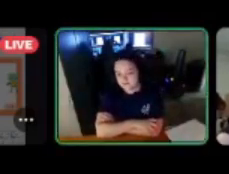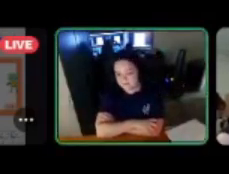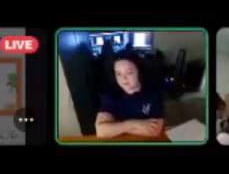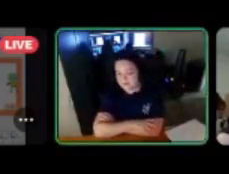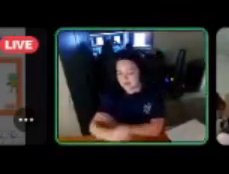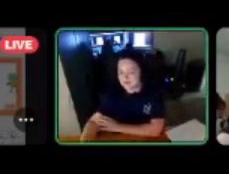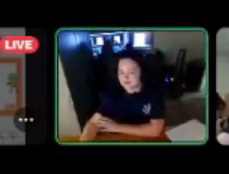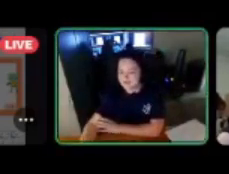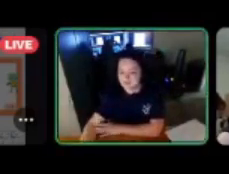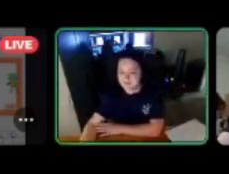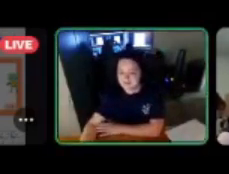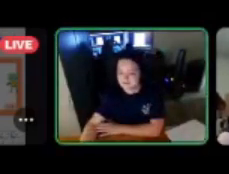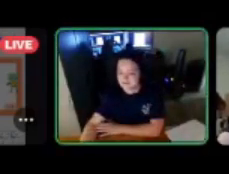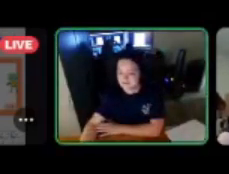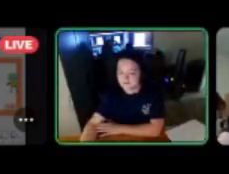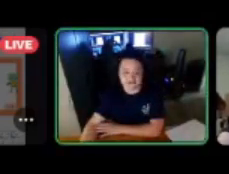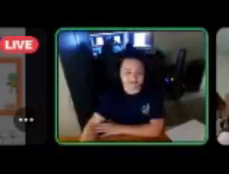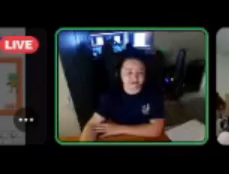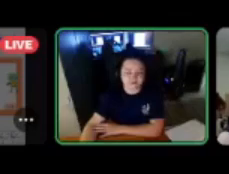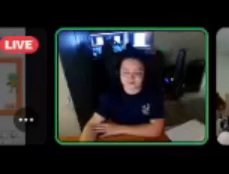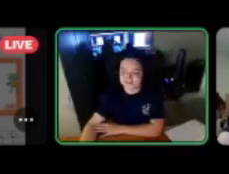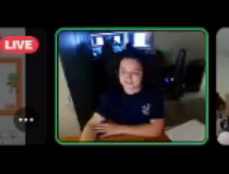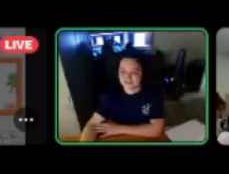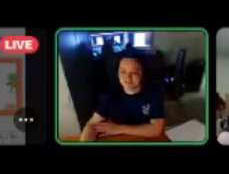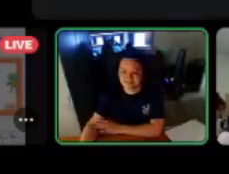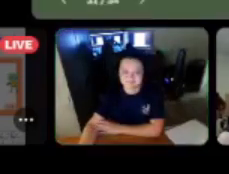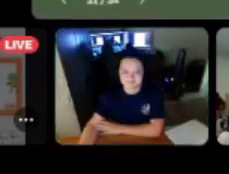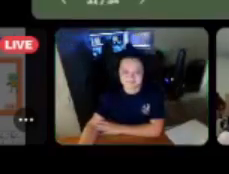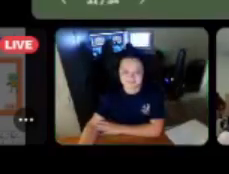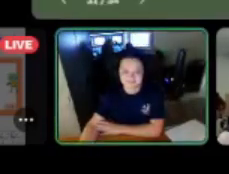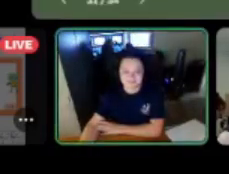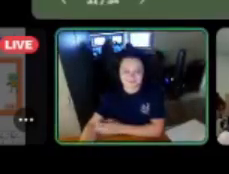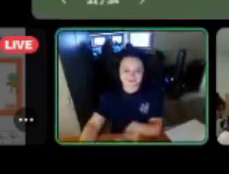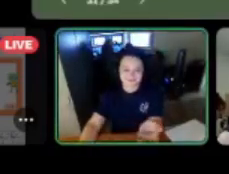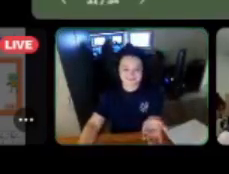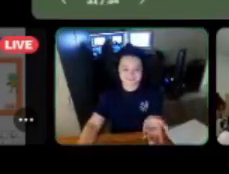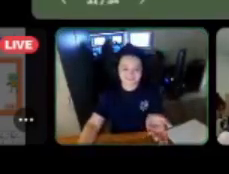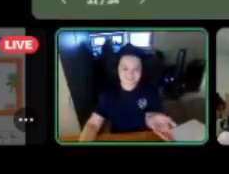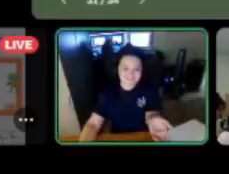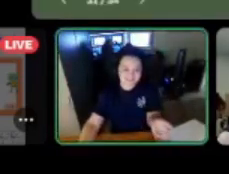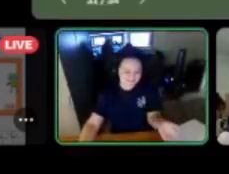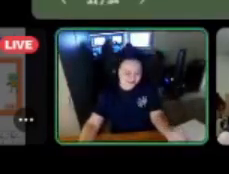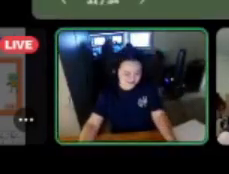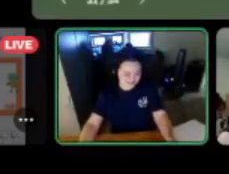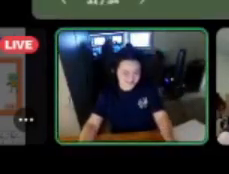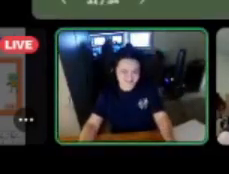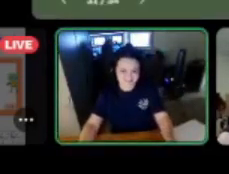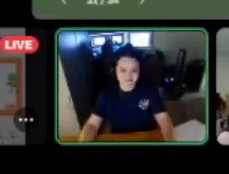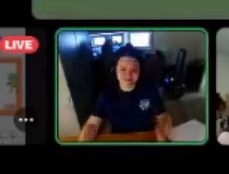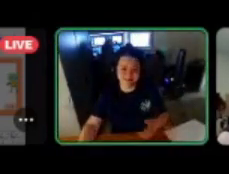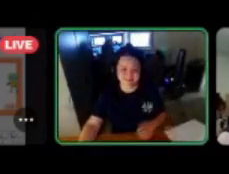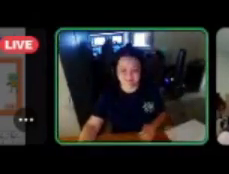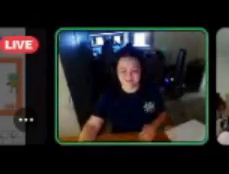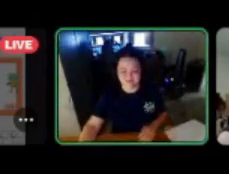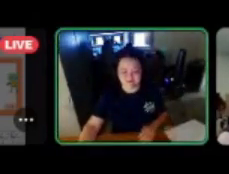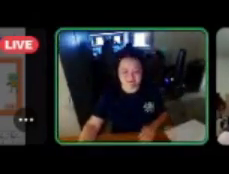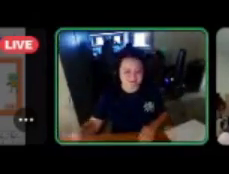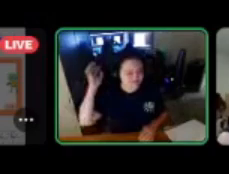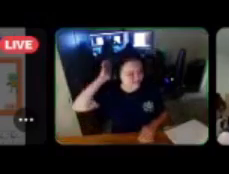so sad. Here, let me just show y'all real quick. I promise it's cute. Look, there's the animation. It's so cute, but I can't show y'all because